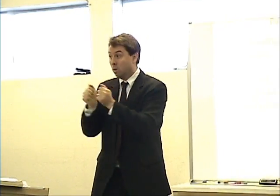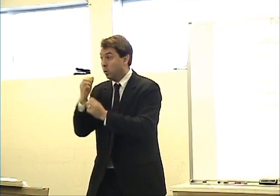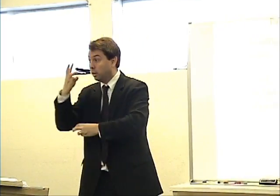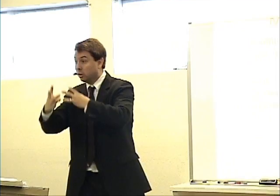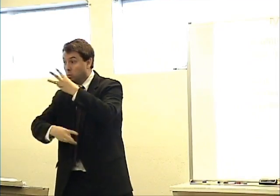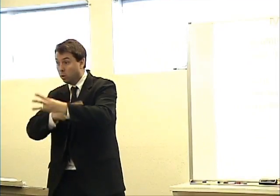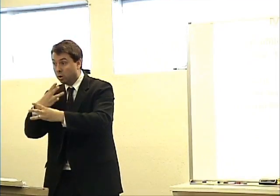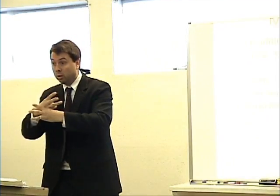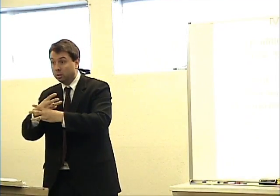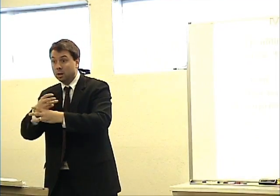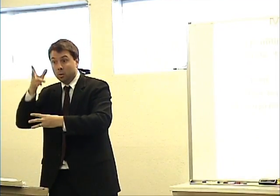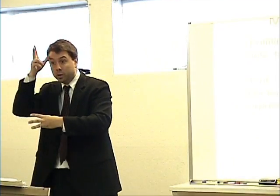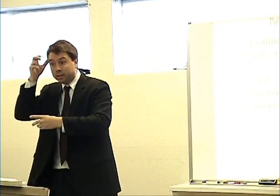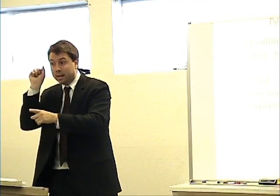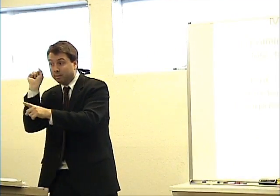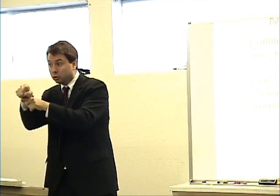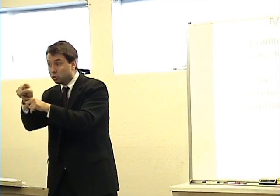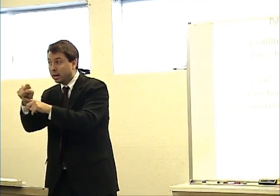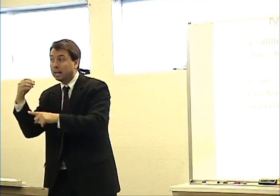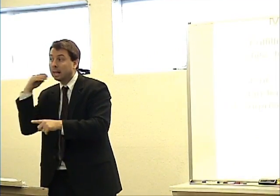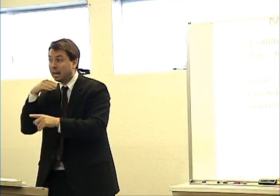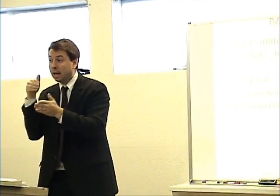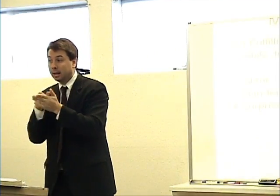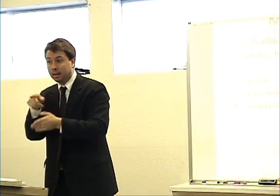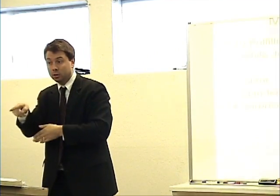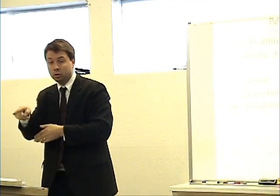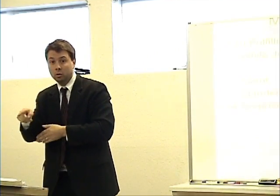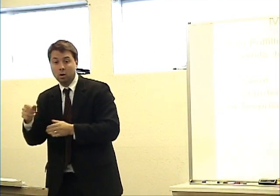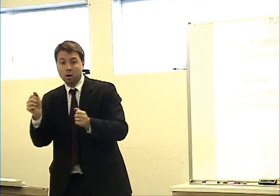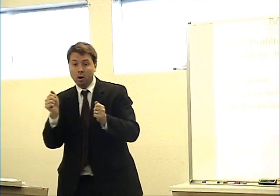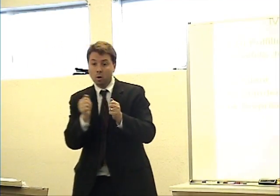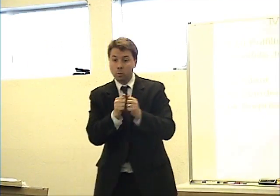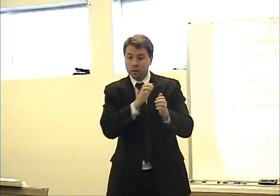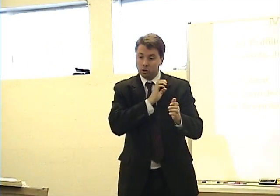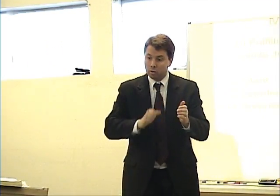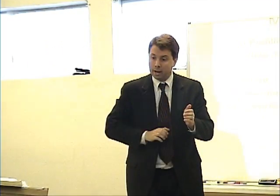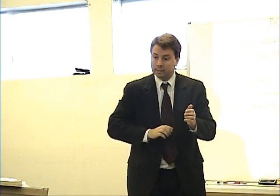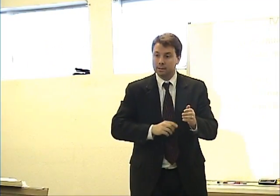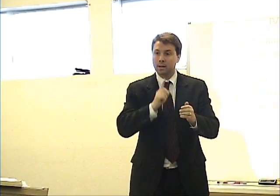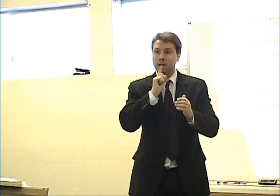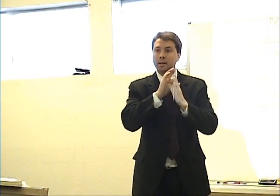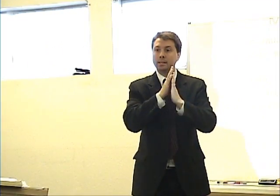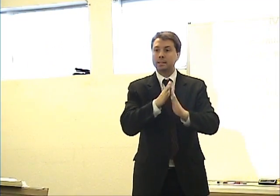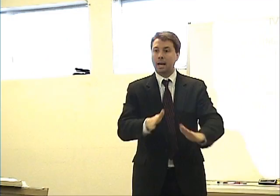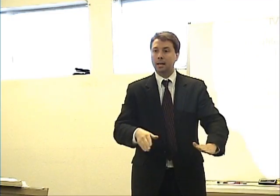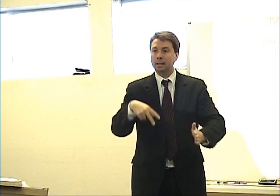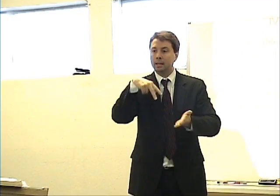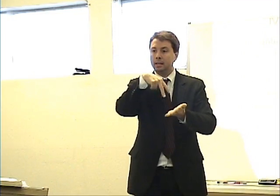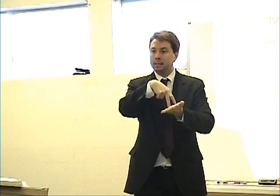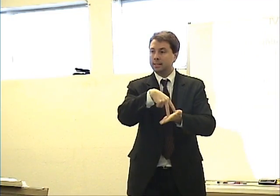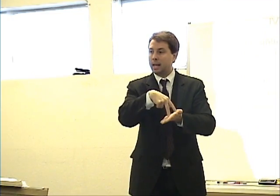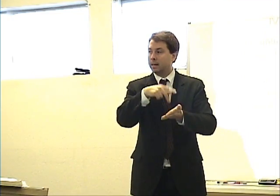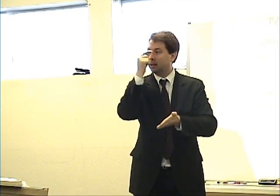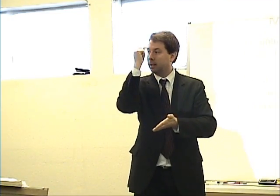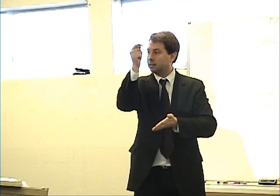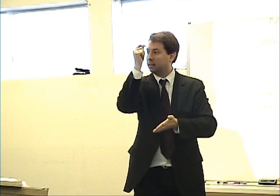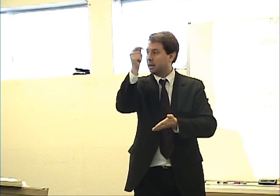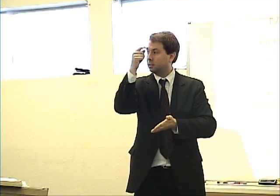With the world, with the devil tricking and lying against you, or with Christ silently standing as a testimony